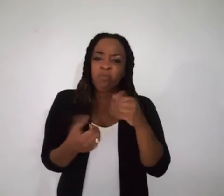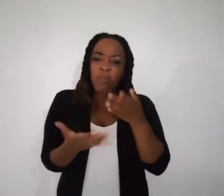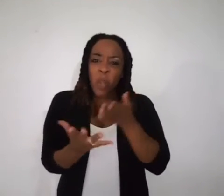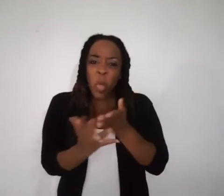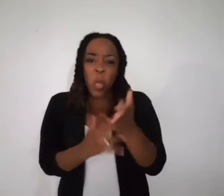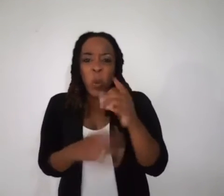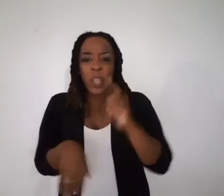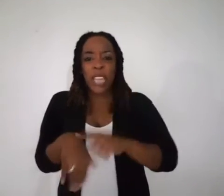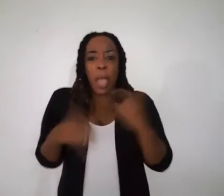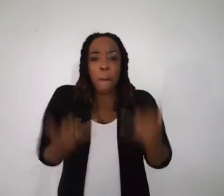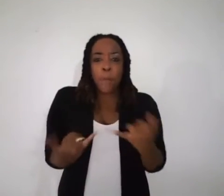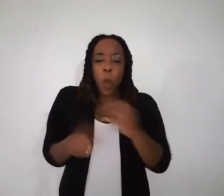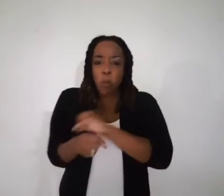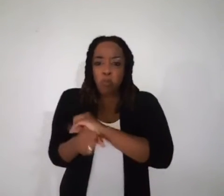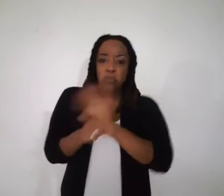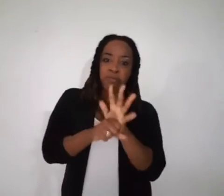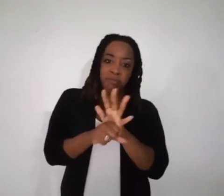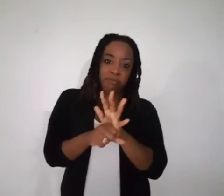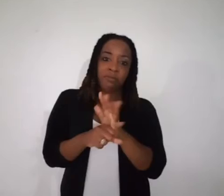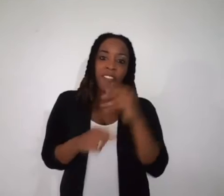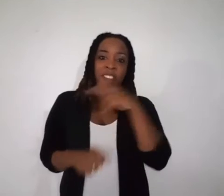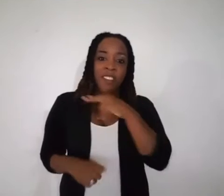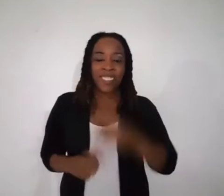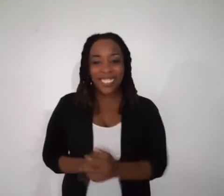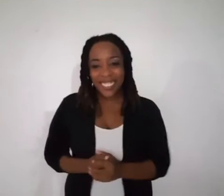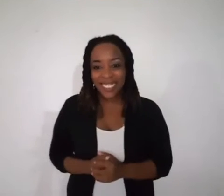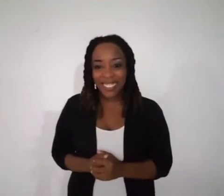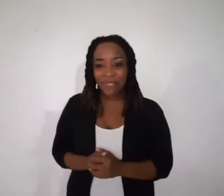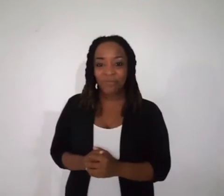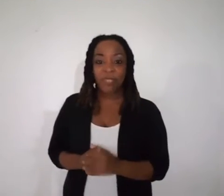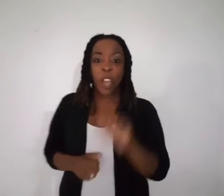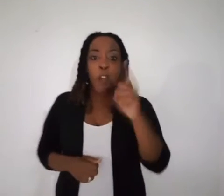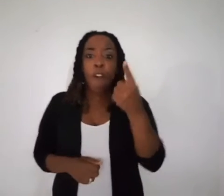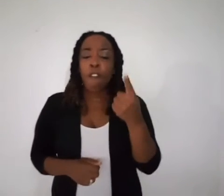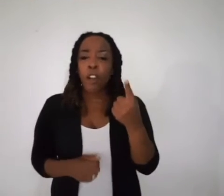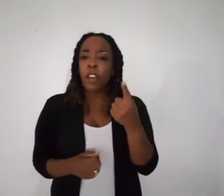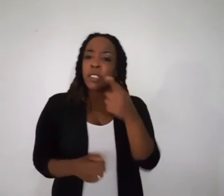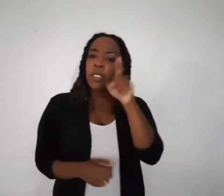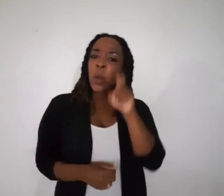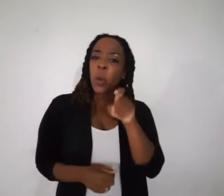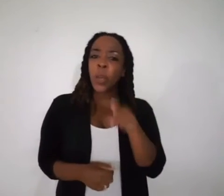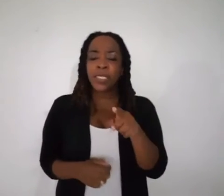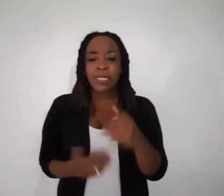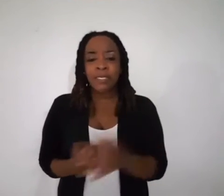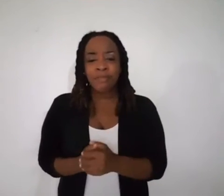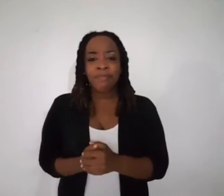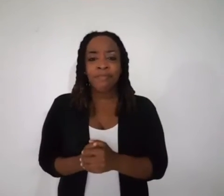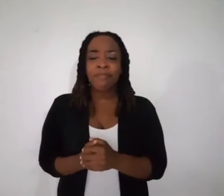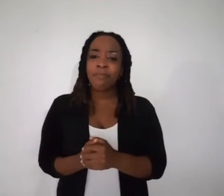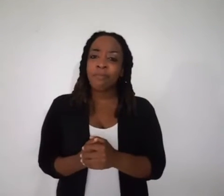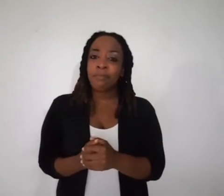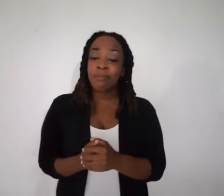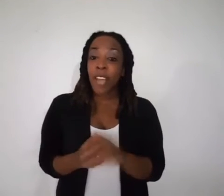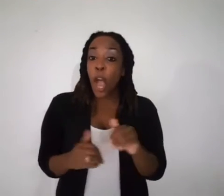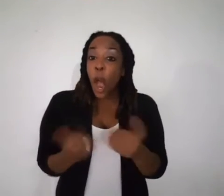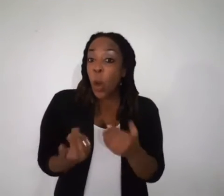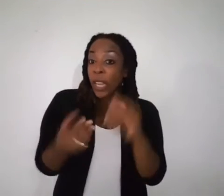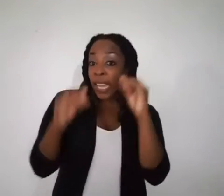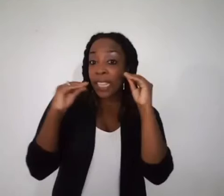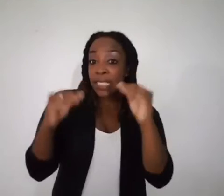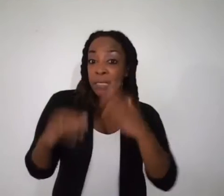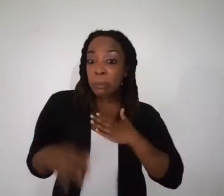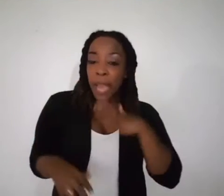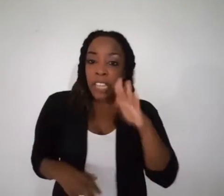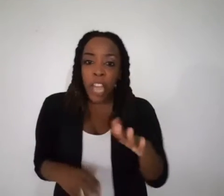those questions first. The first question we had was, how can I teach my child with a disability to be